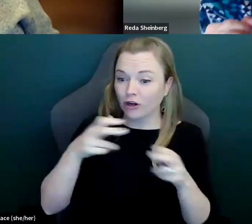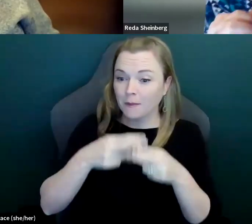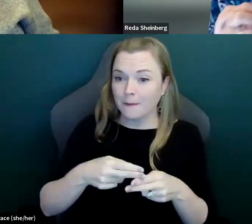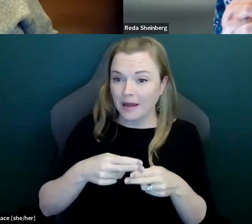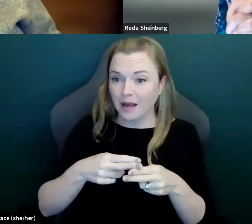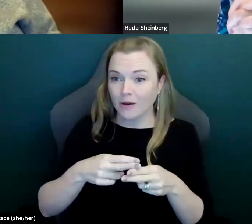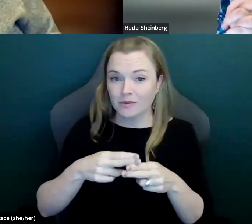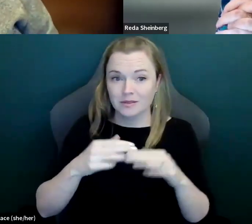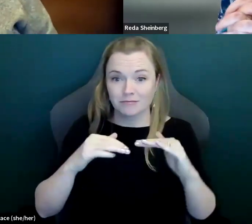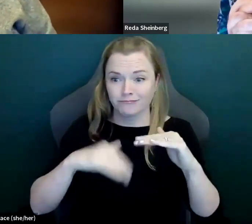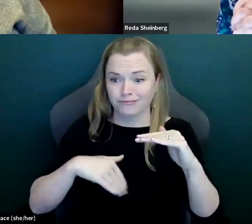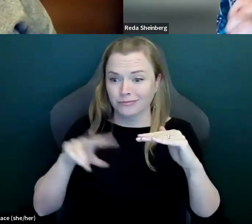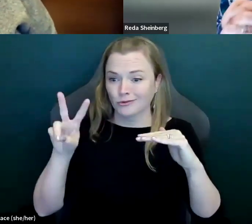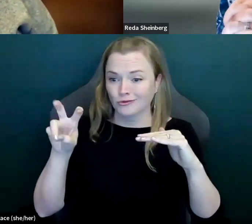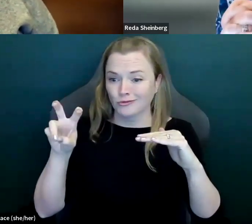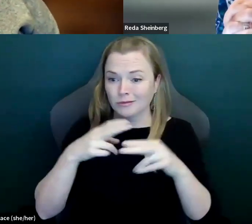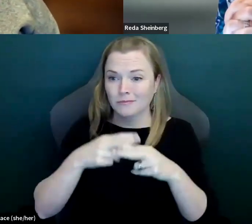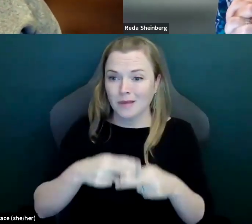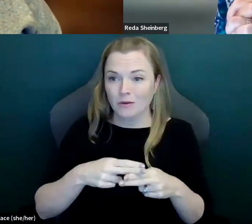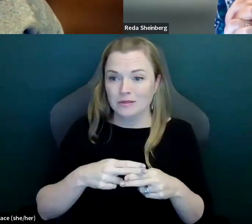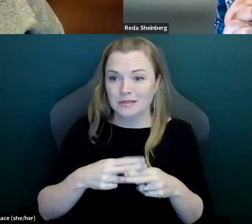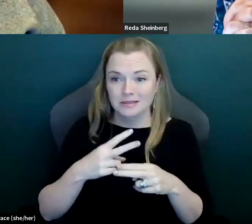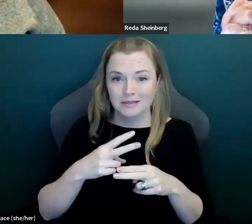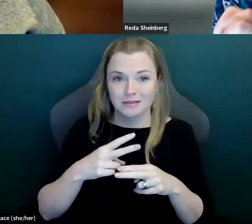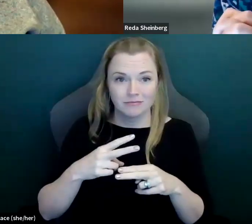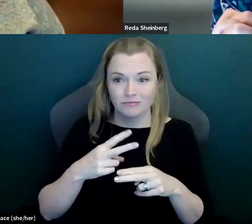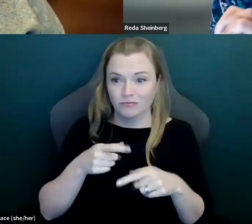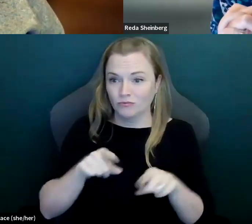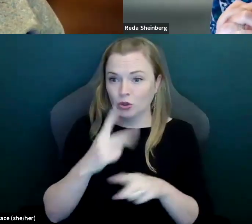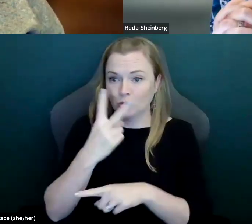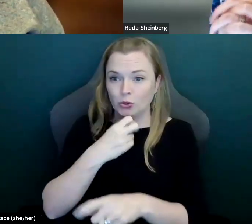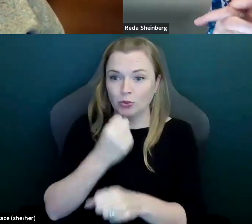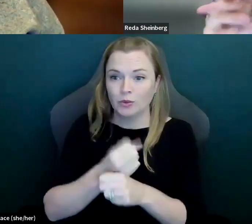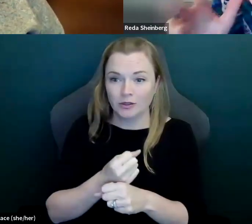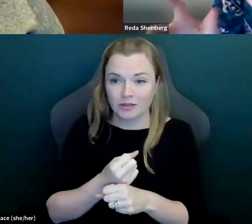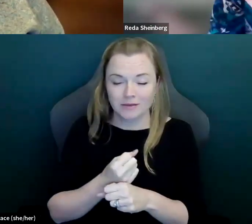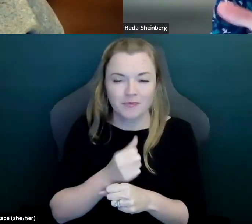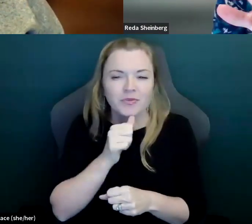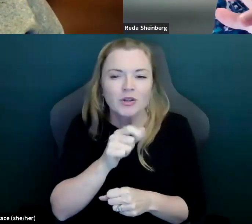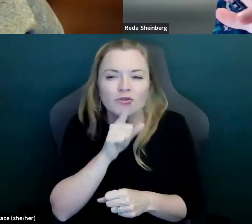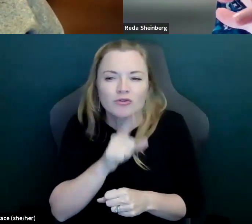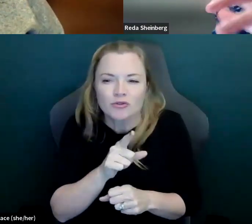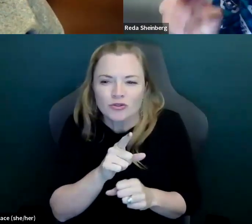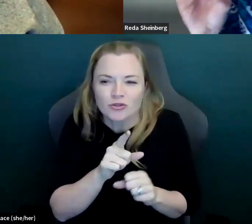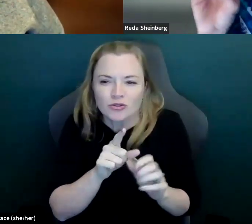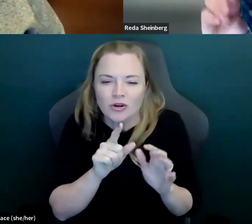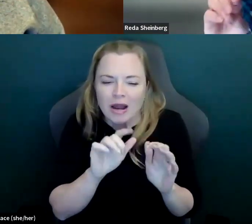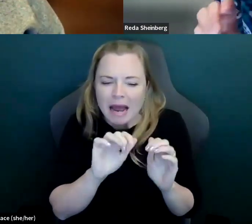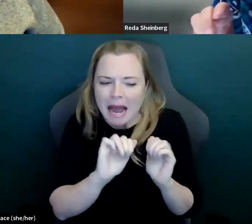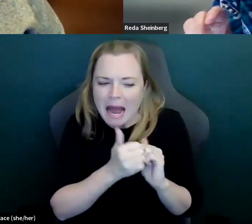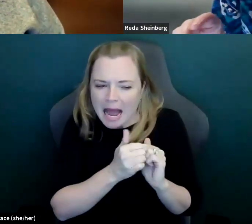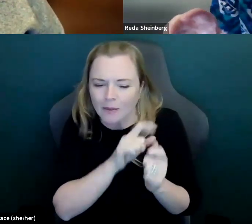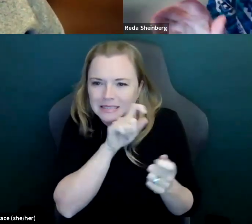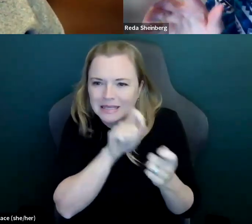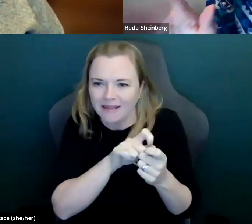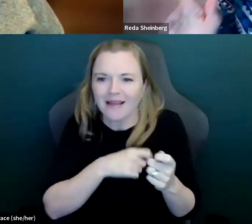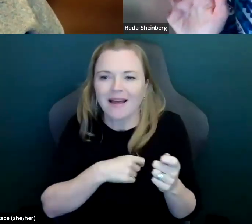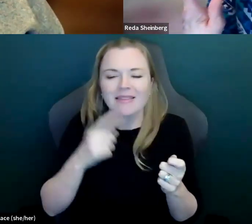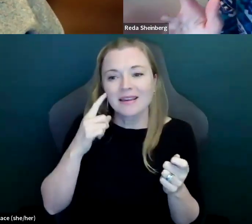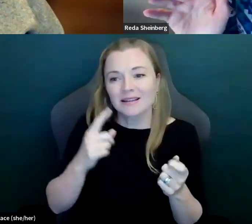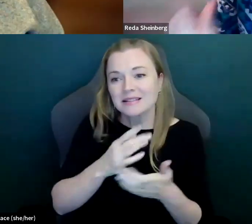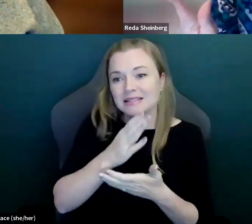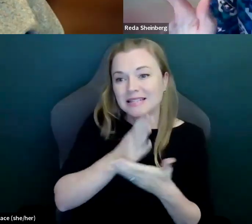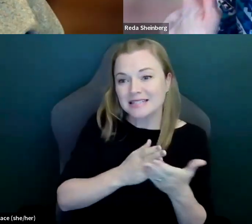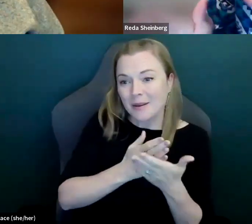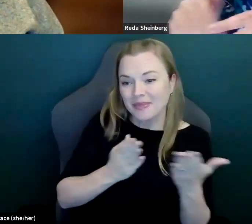than 200 pounds in about 2 years during the pandemic. I'm not sure all the ways he did it. I think some of the things was